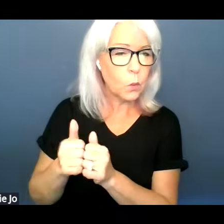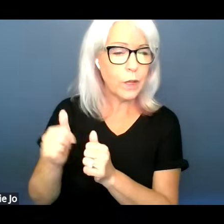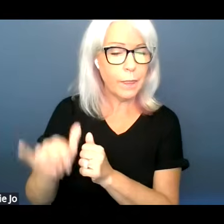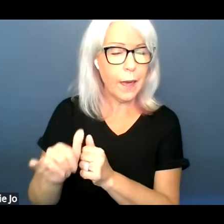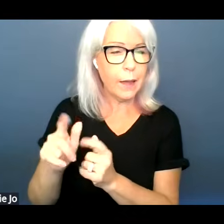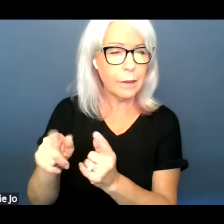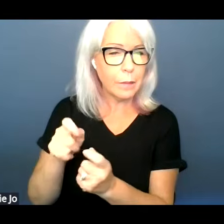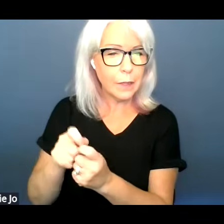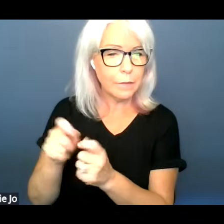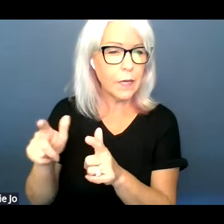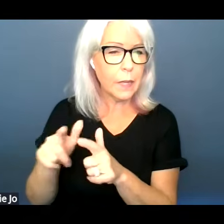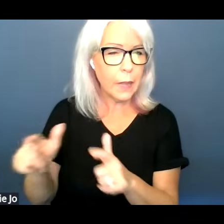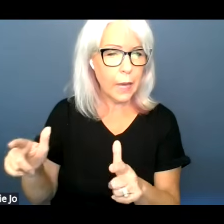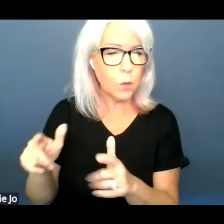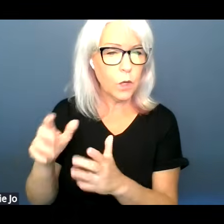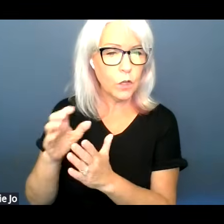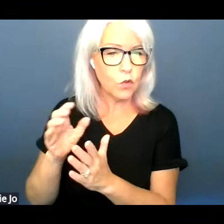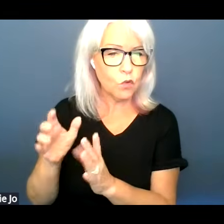with.